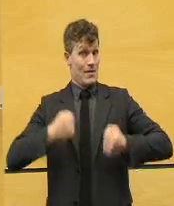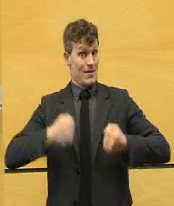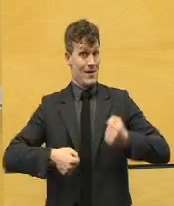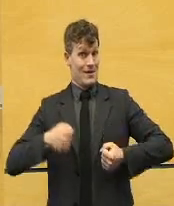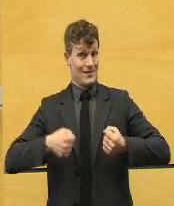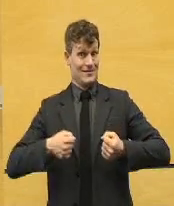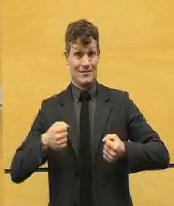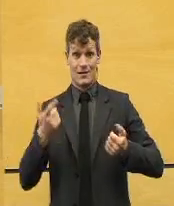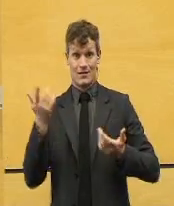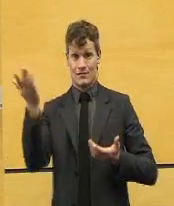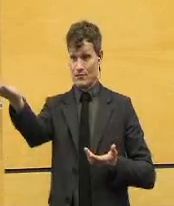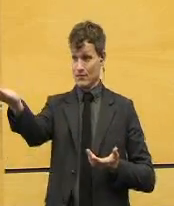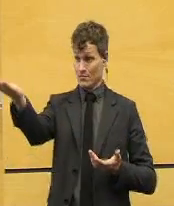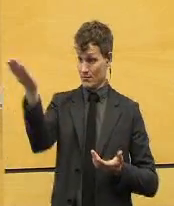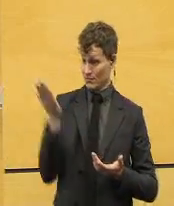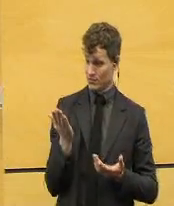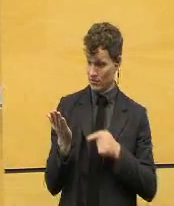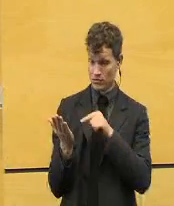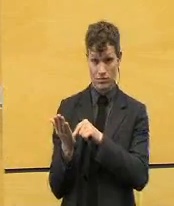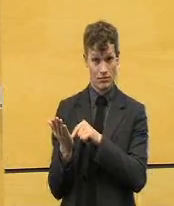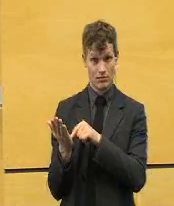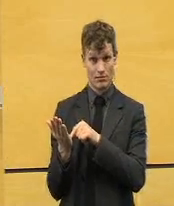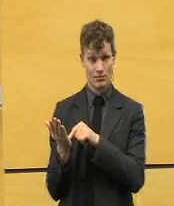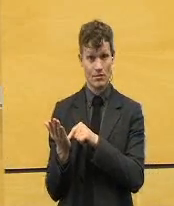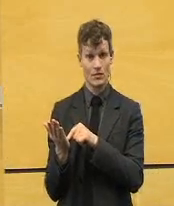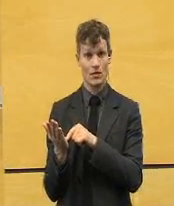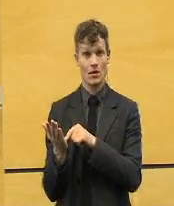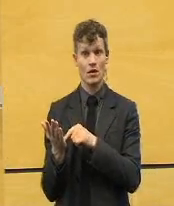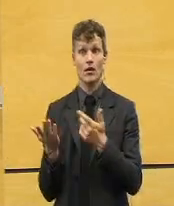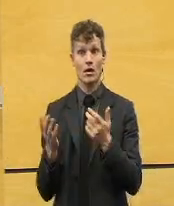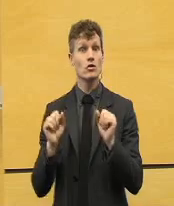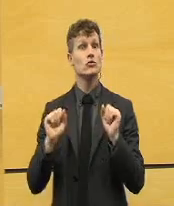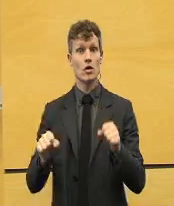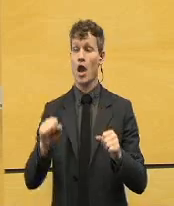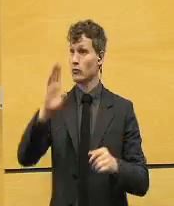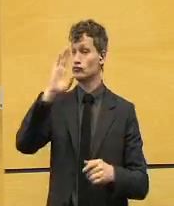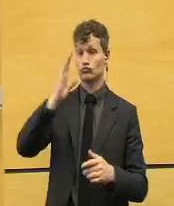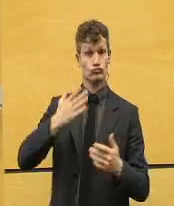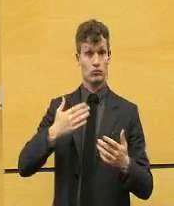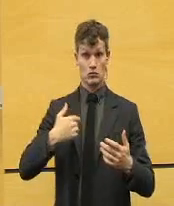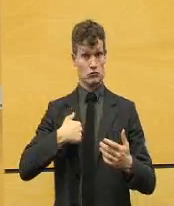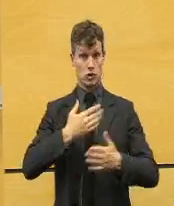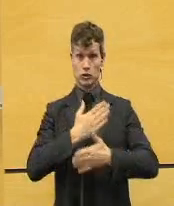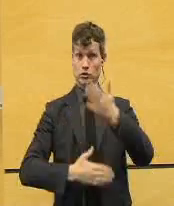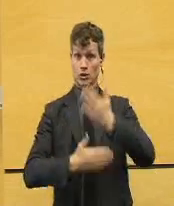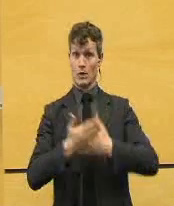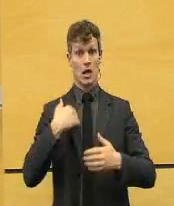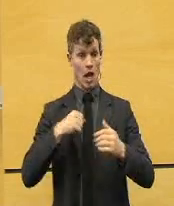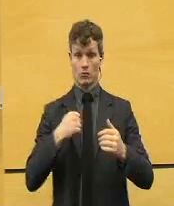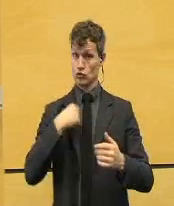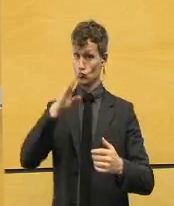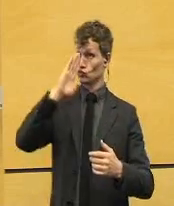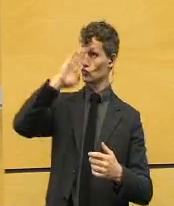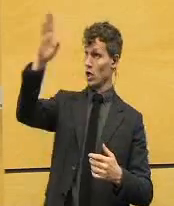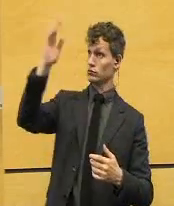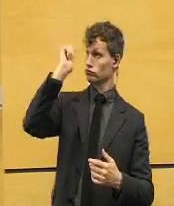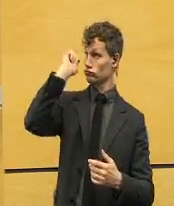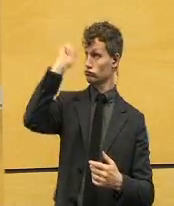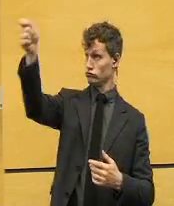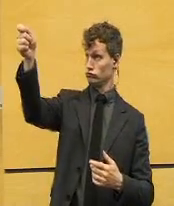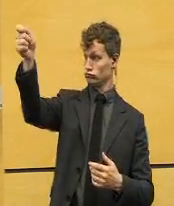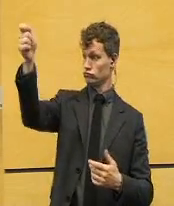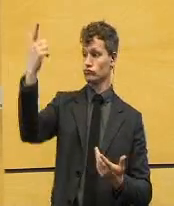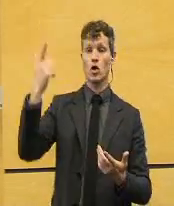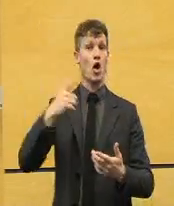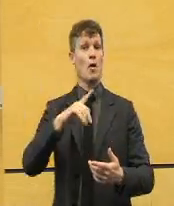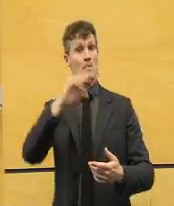disabilities can also file complaints directly through various channels such as police station, home